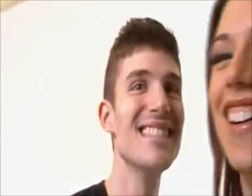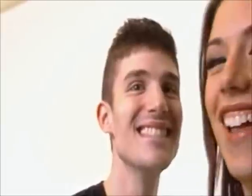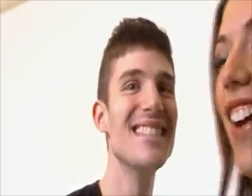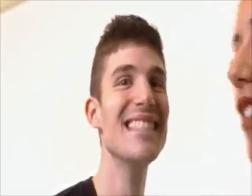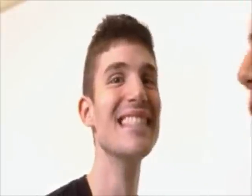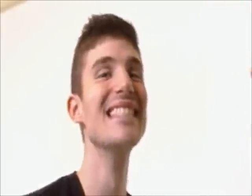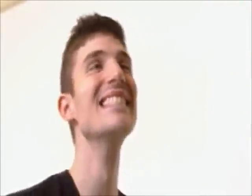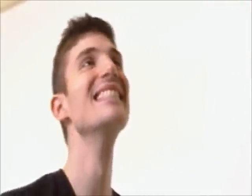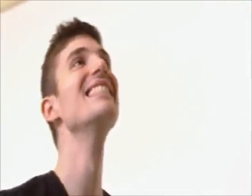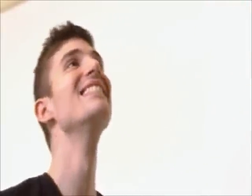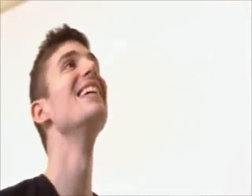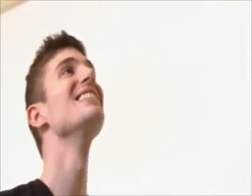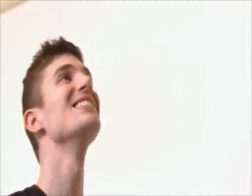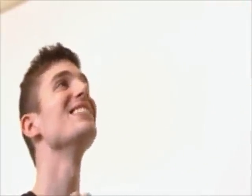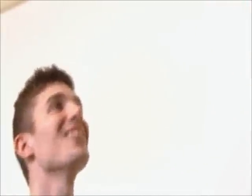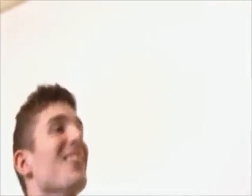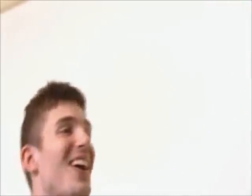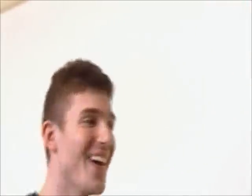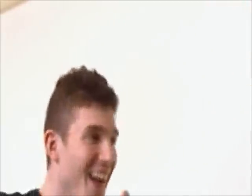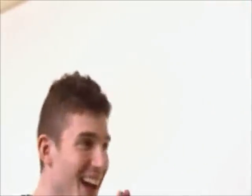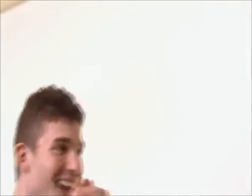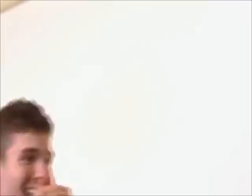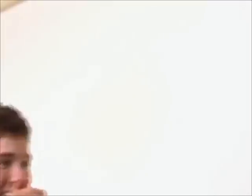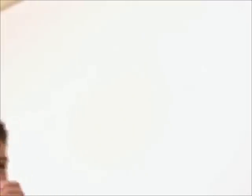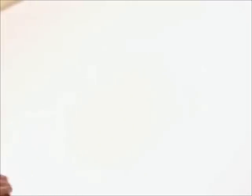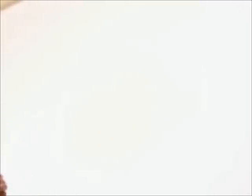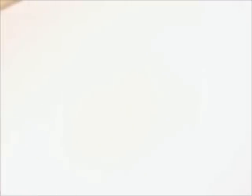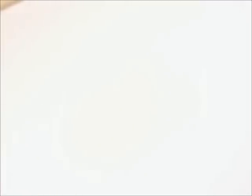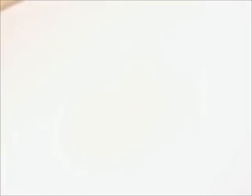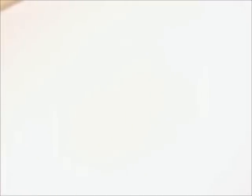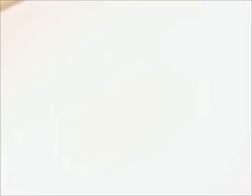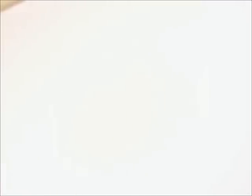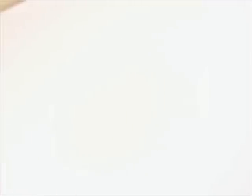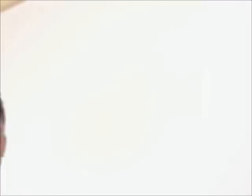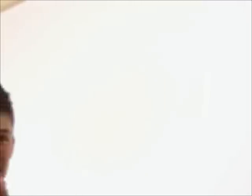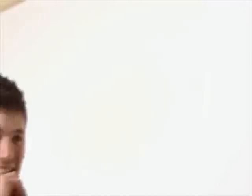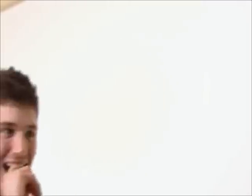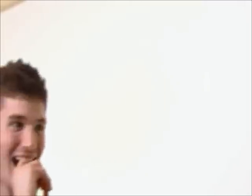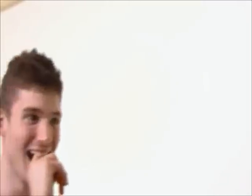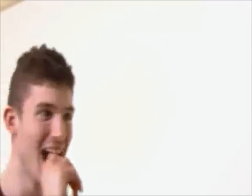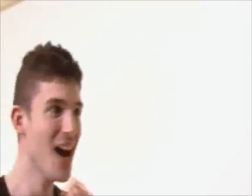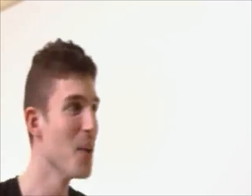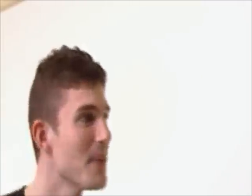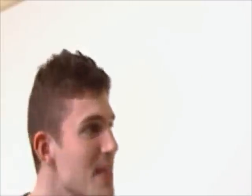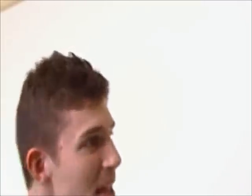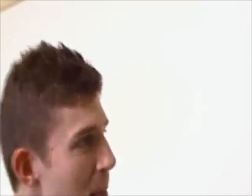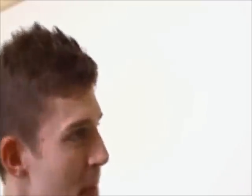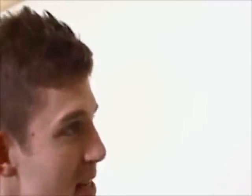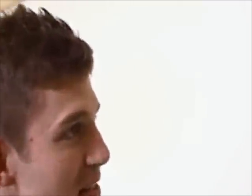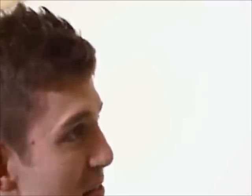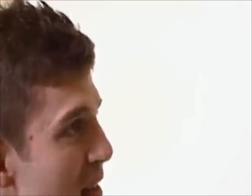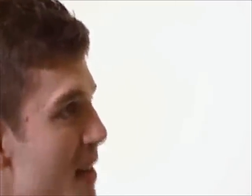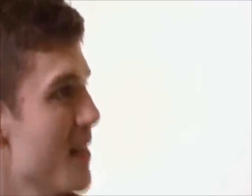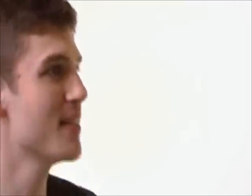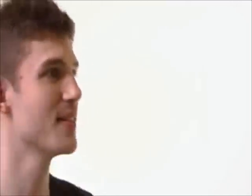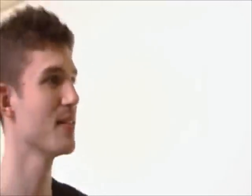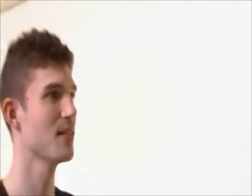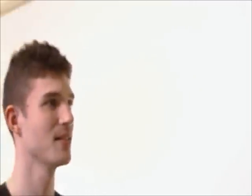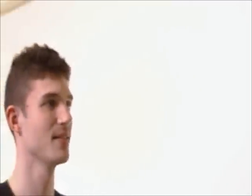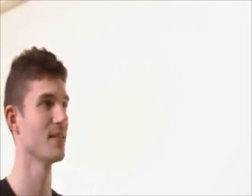That goes on bloopers. I can't even. I'm so long. It's pensive. Pensive. Ready? What was that? Pensive? Pensive. Pensive.